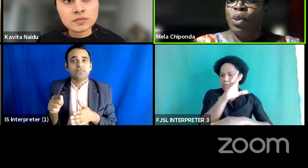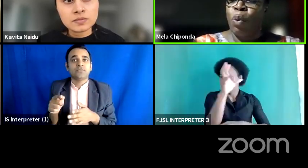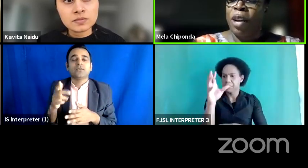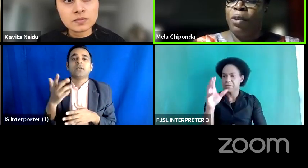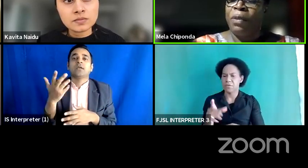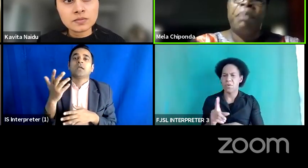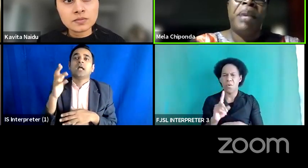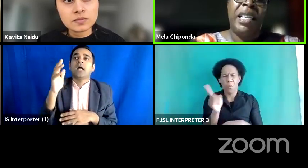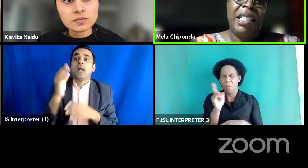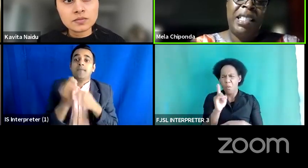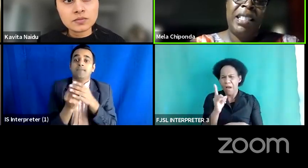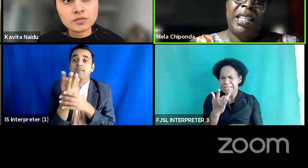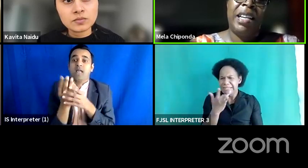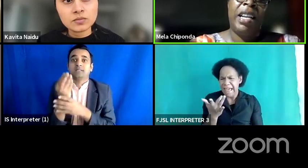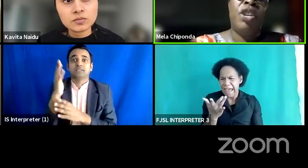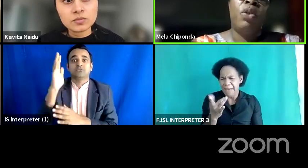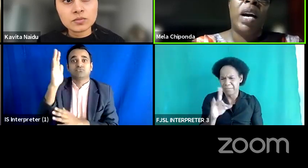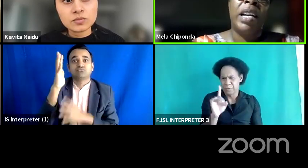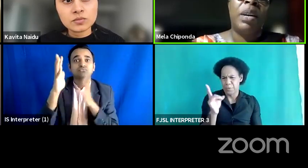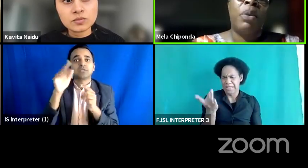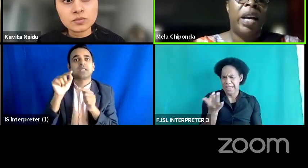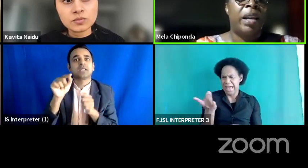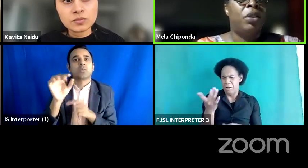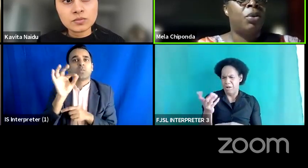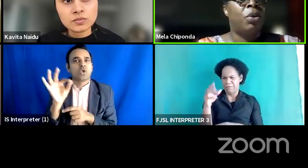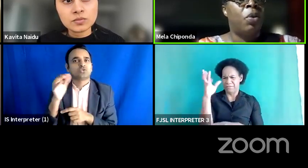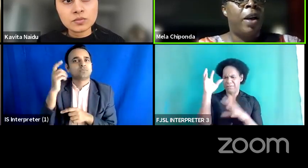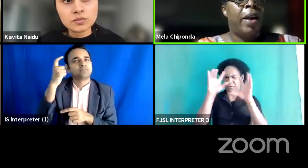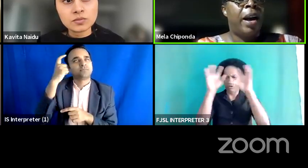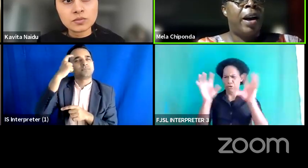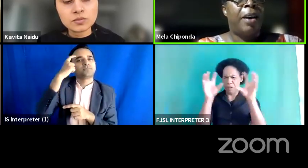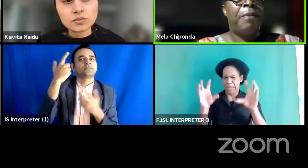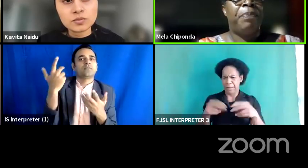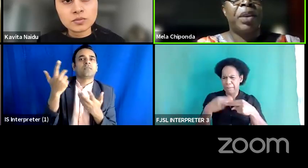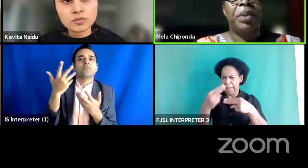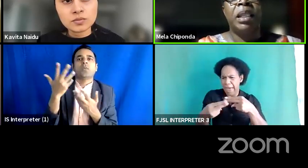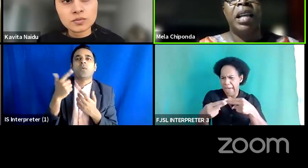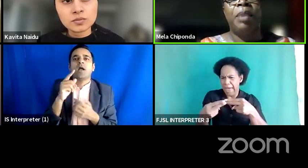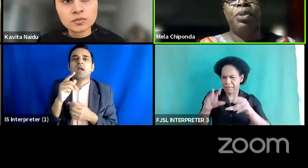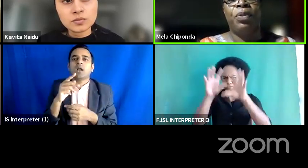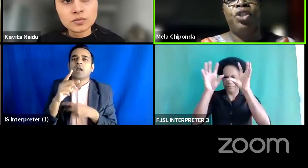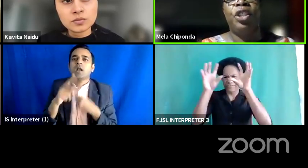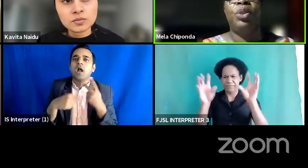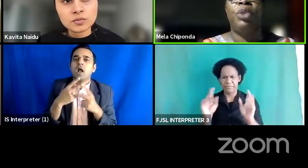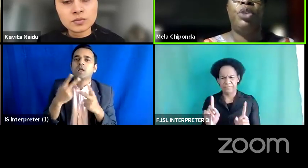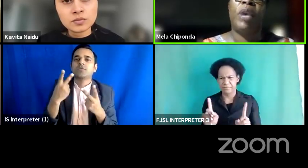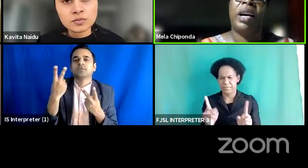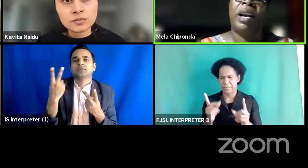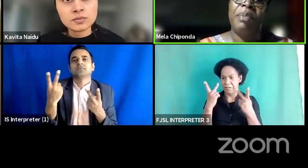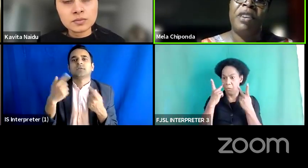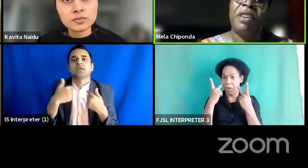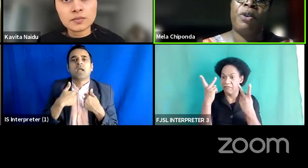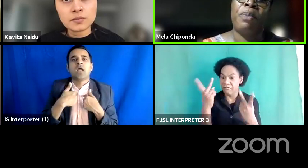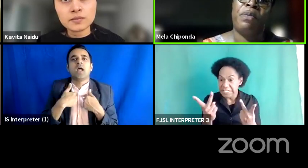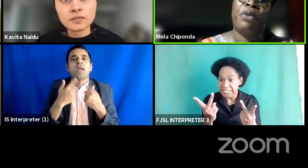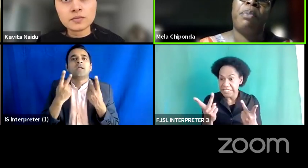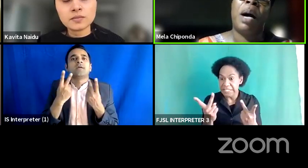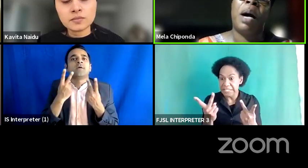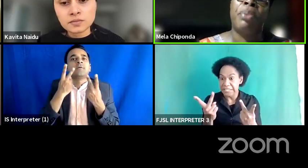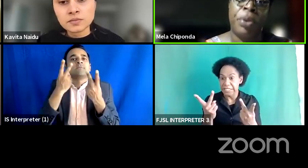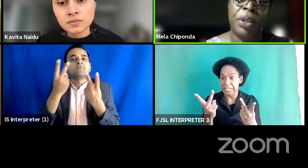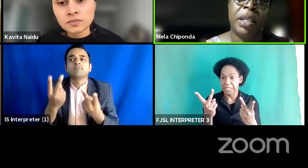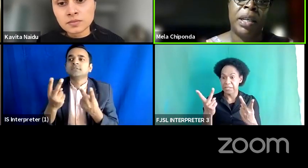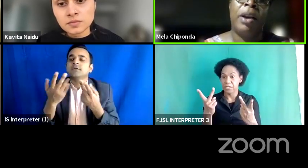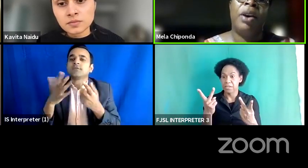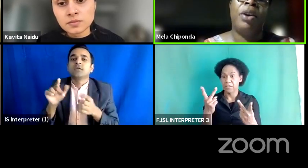I visited one of the places in Uganda where I saw the types of trees which were coming